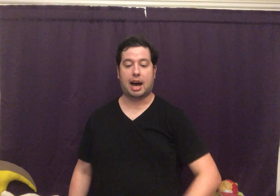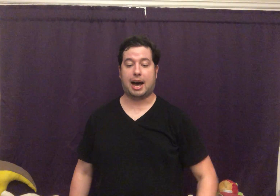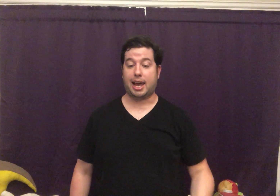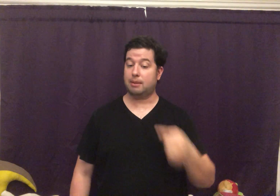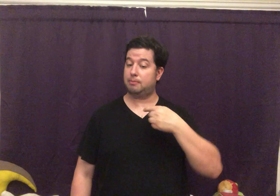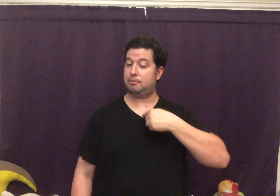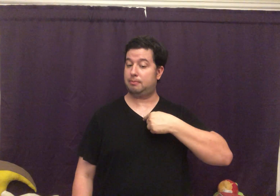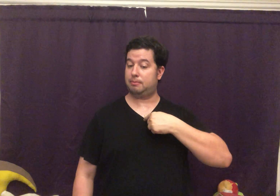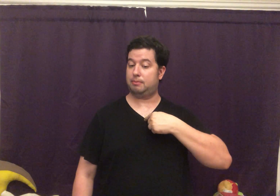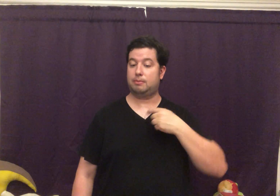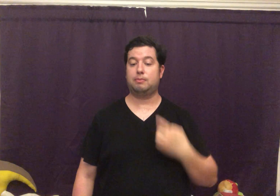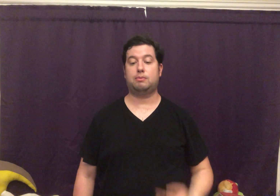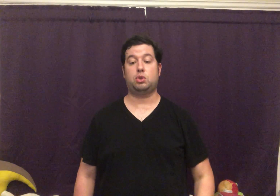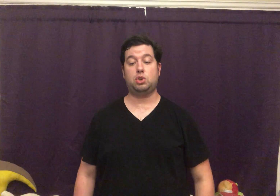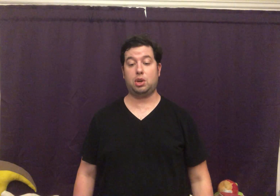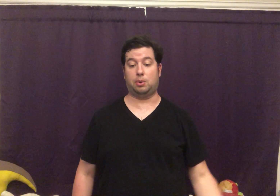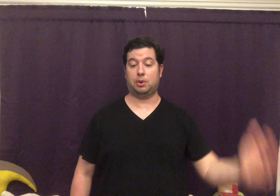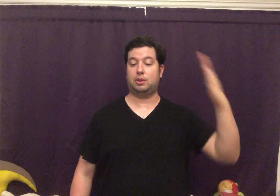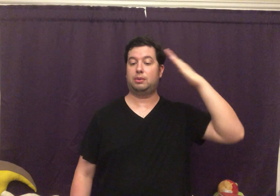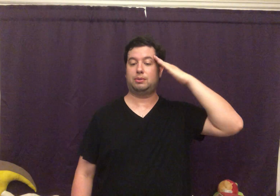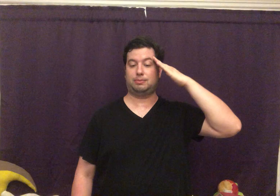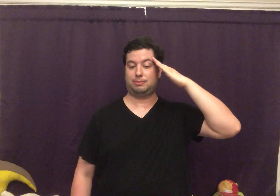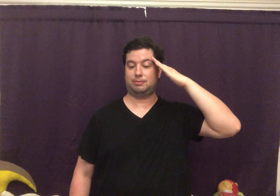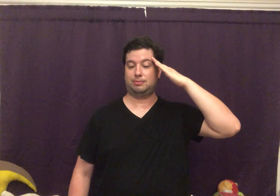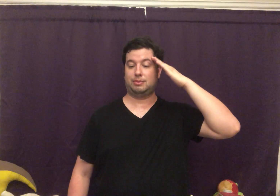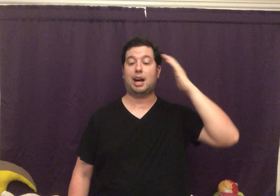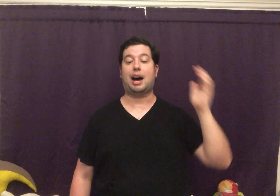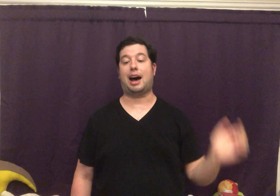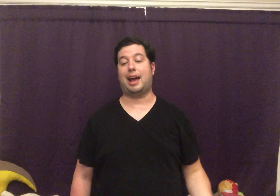I knew. I